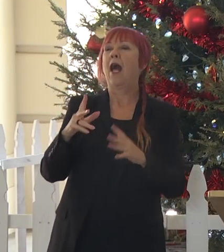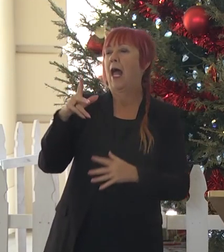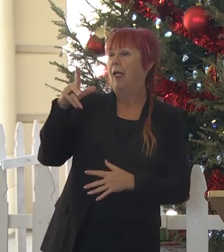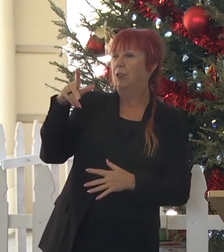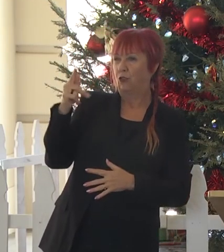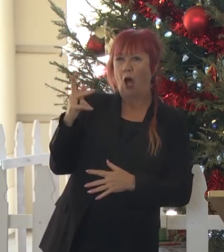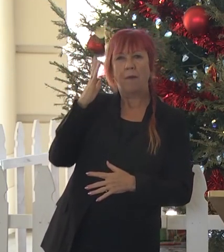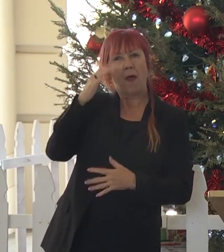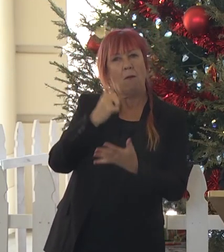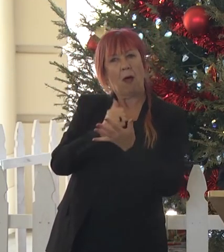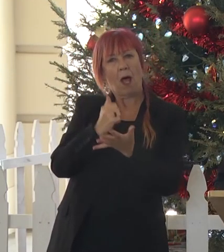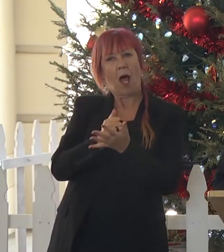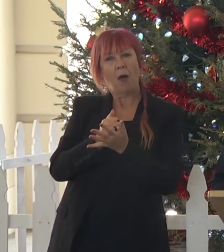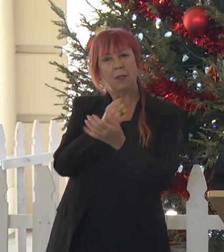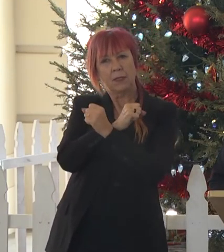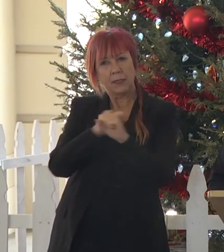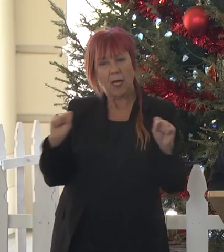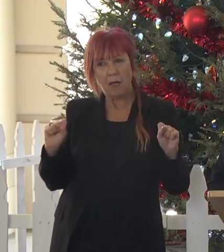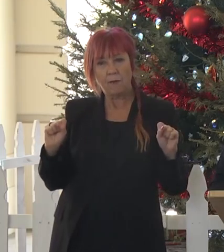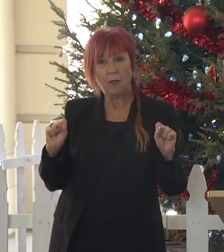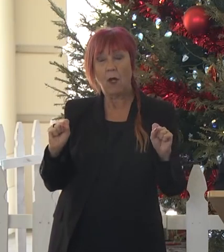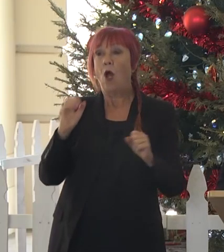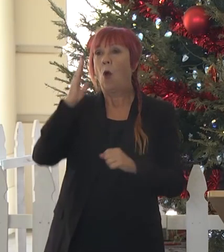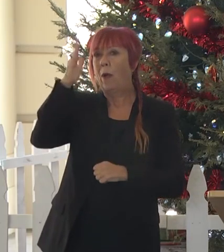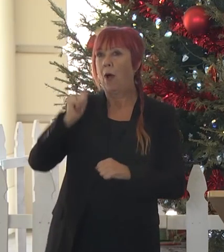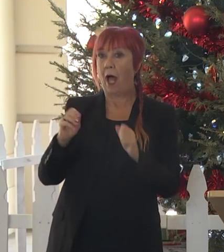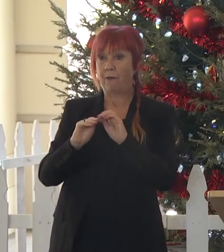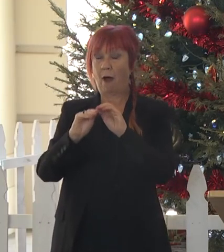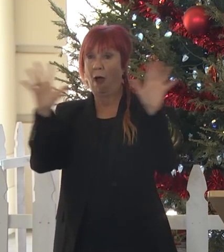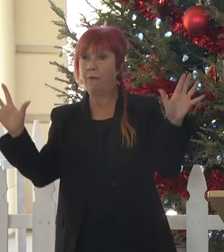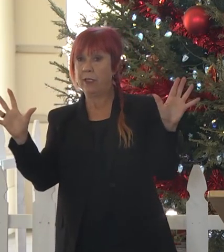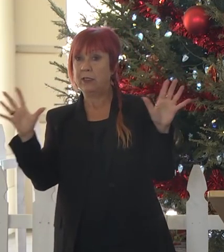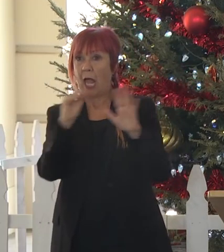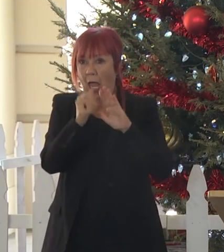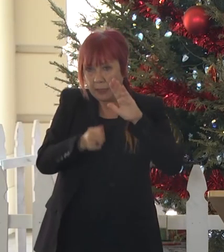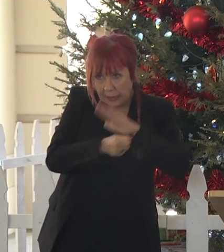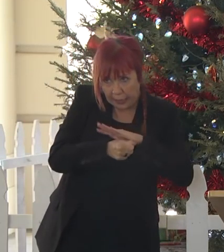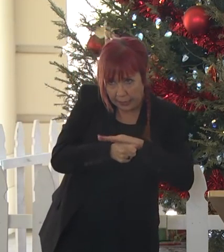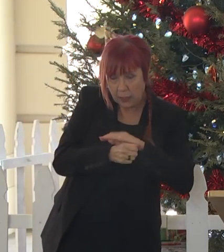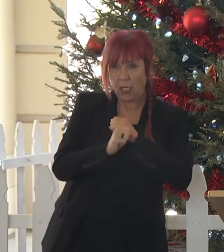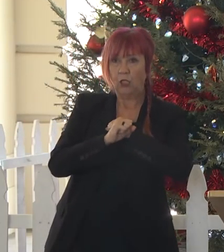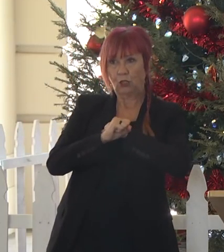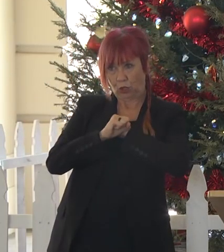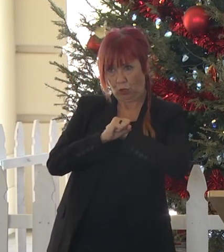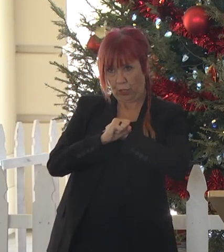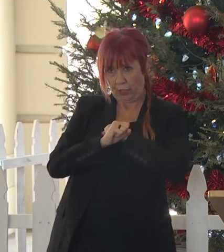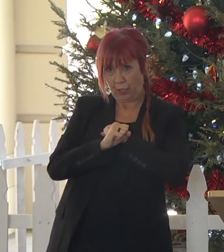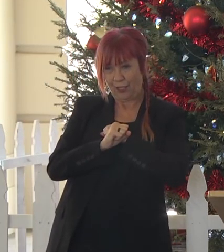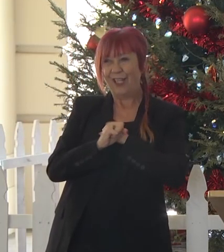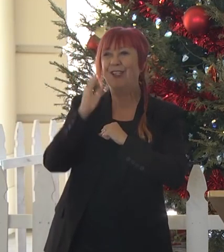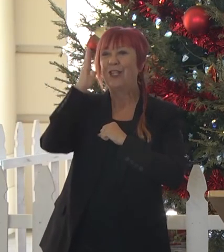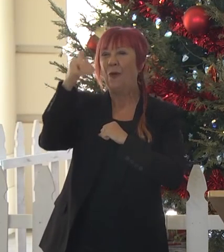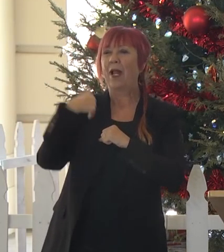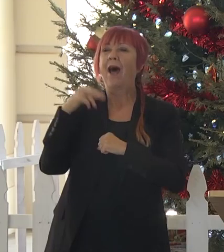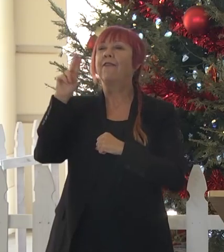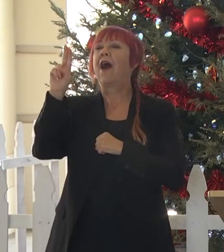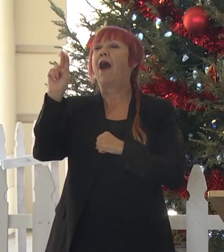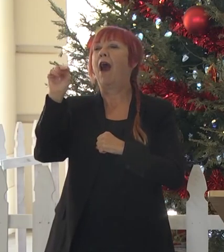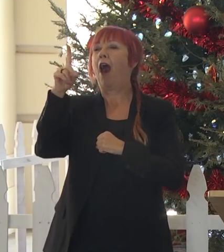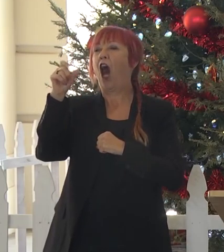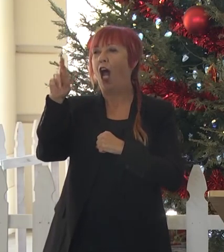parade safe. We will have overt and covert security as well. So we'll have undercover agents that will be up and down the